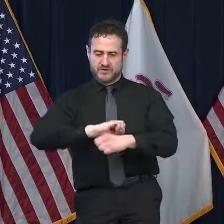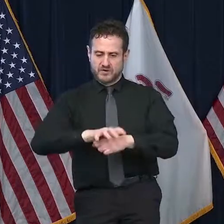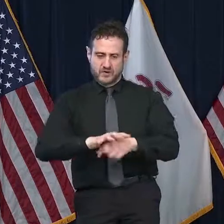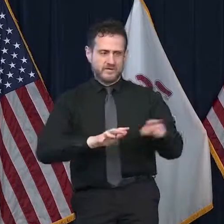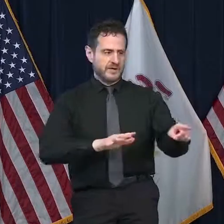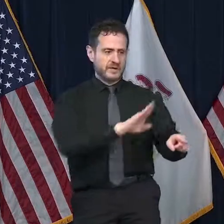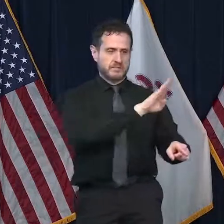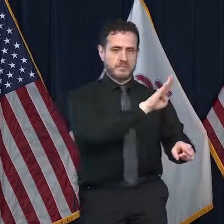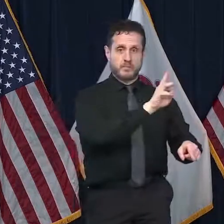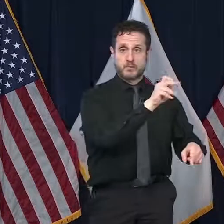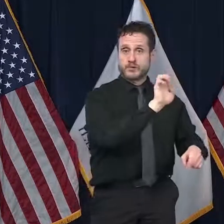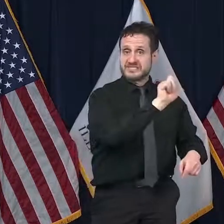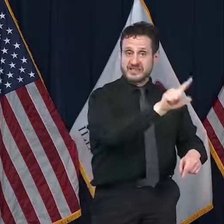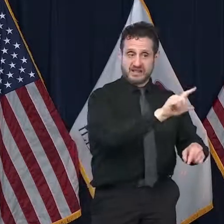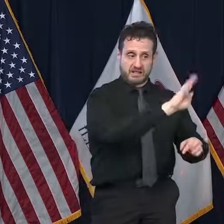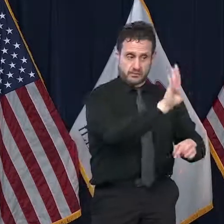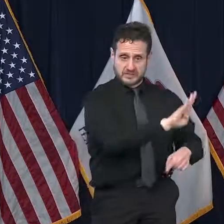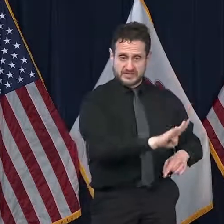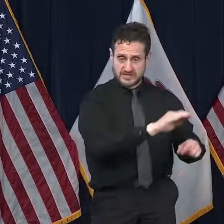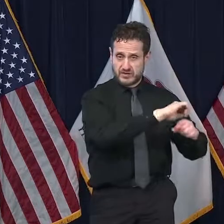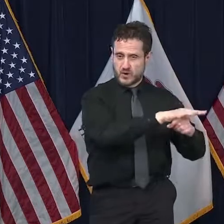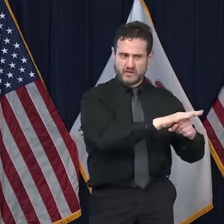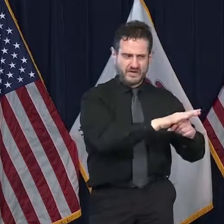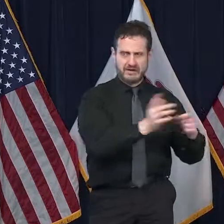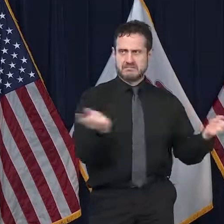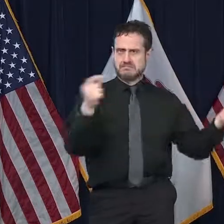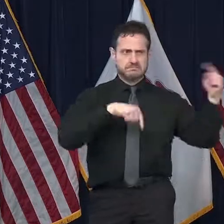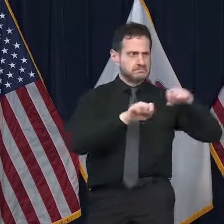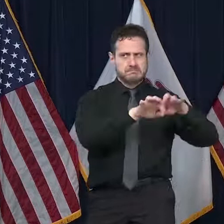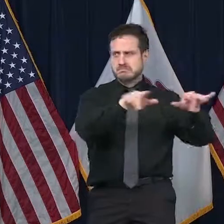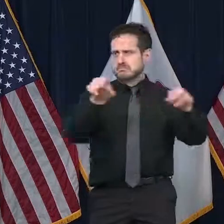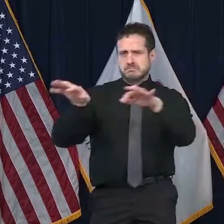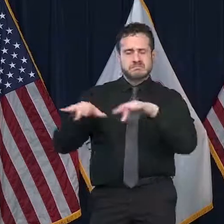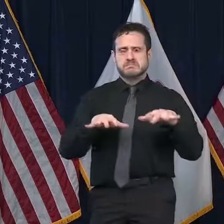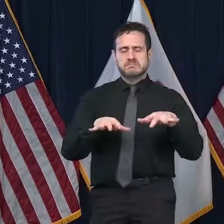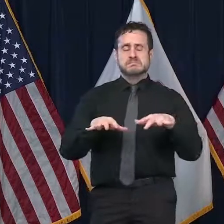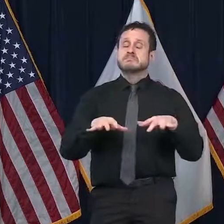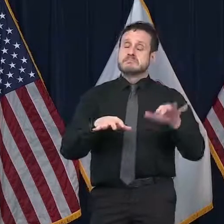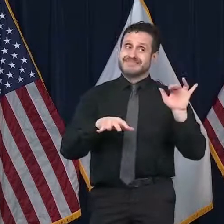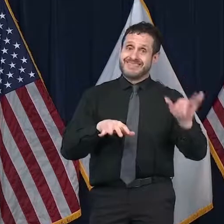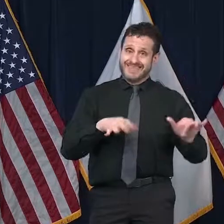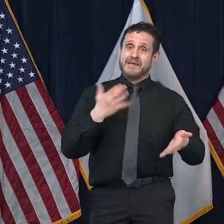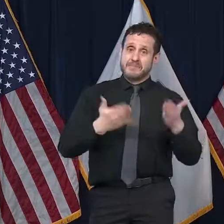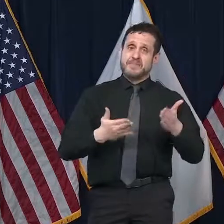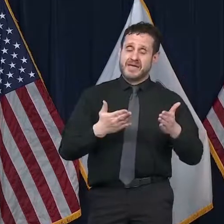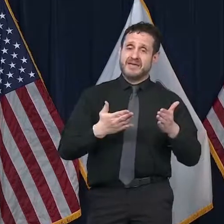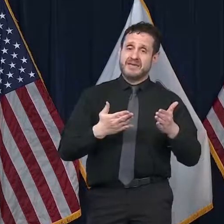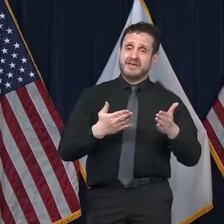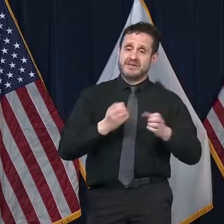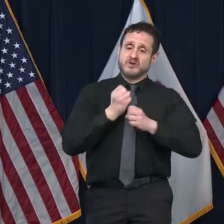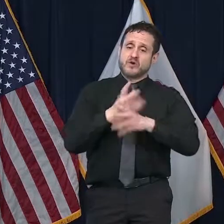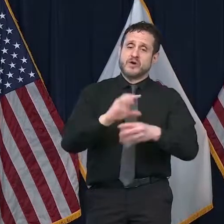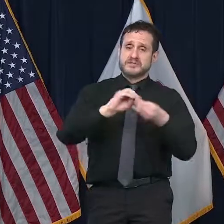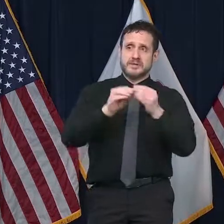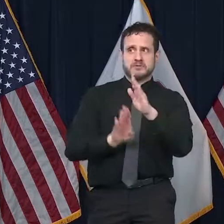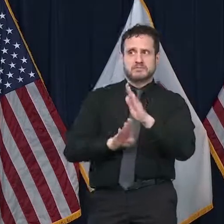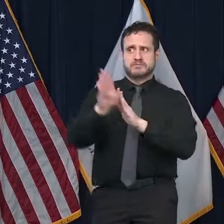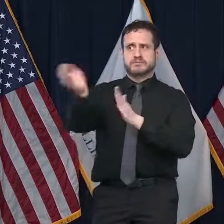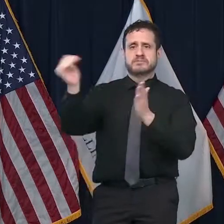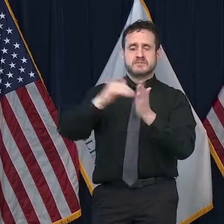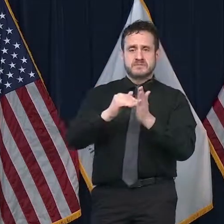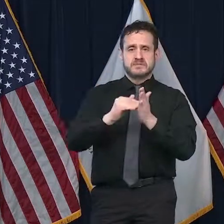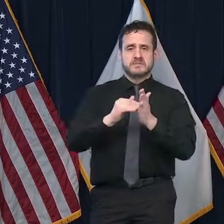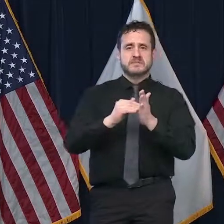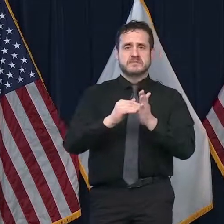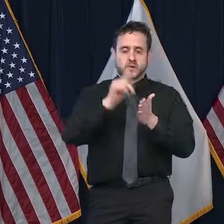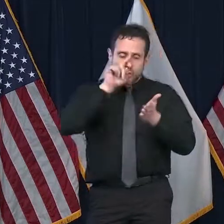another threat against these numbers that we've worked so hard to bring down. Early studies have shown that